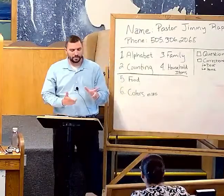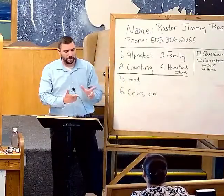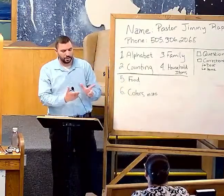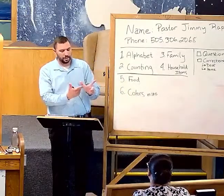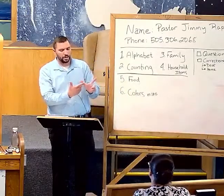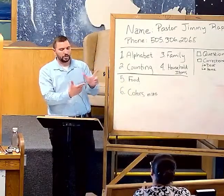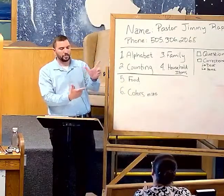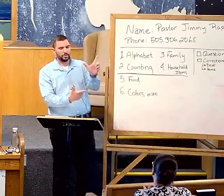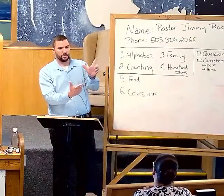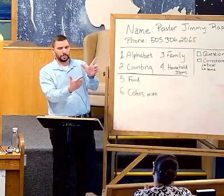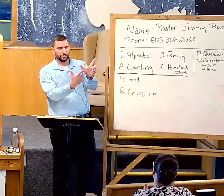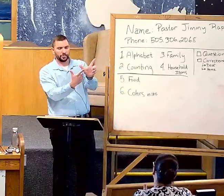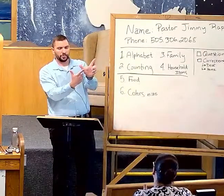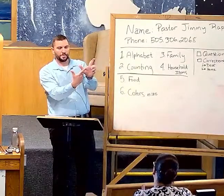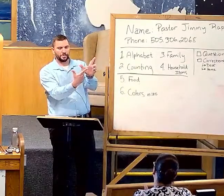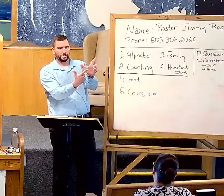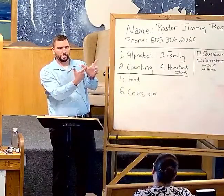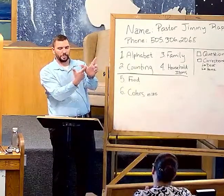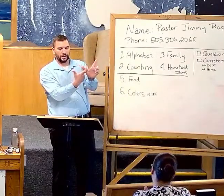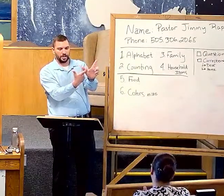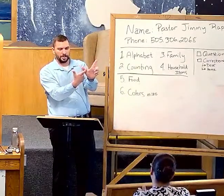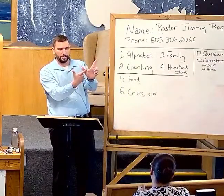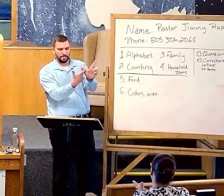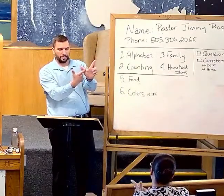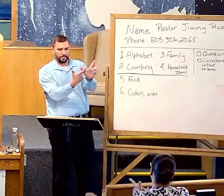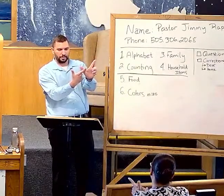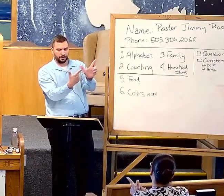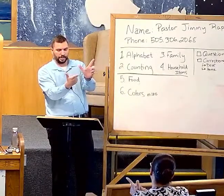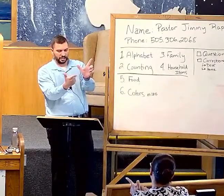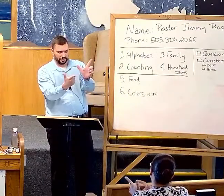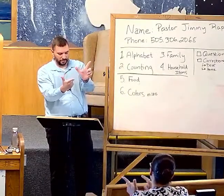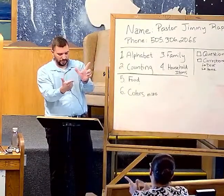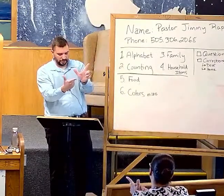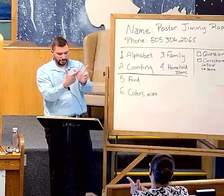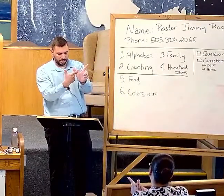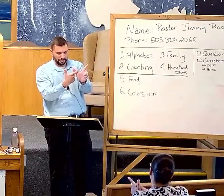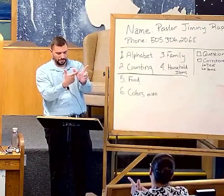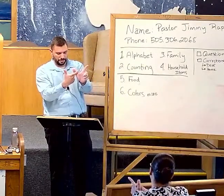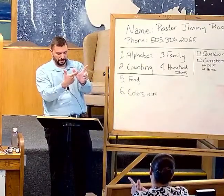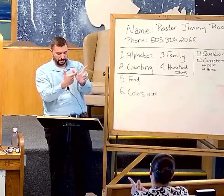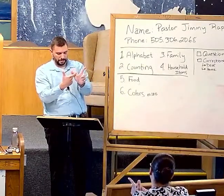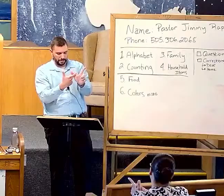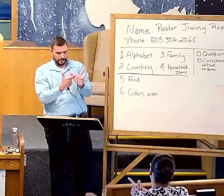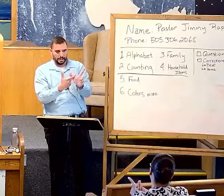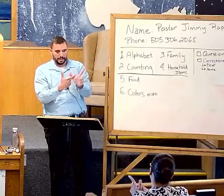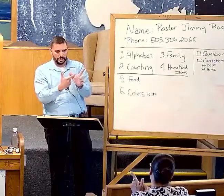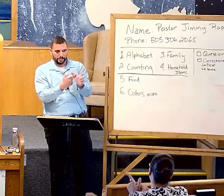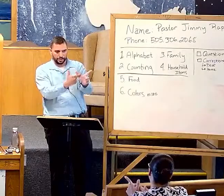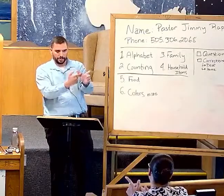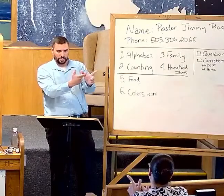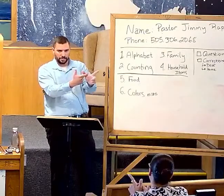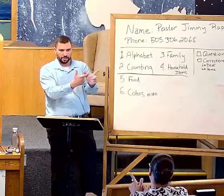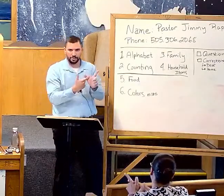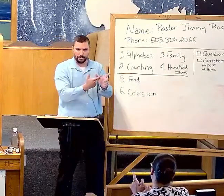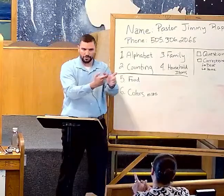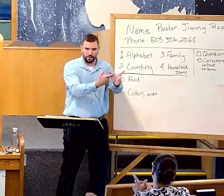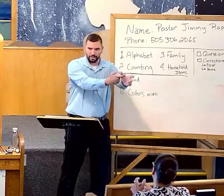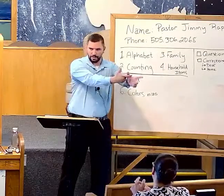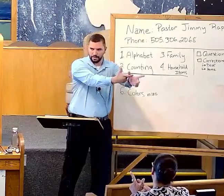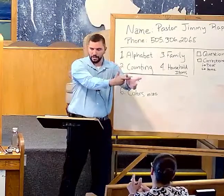going to grip your index finger around your thumb, and you're gonna run. You're